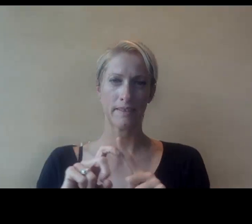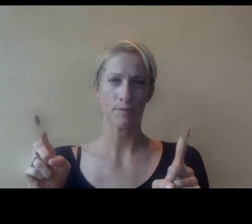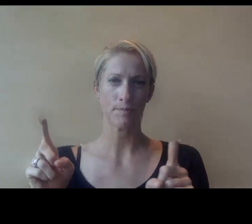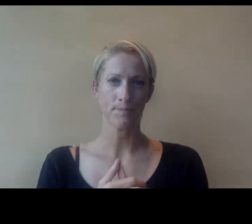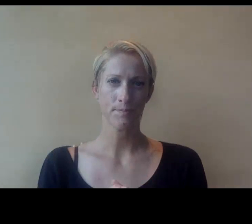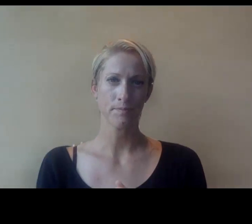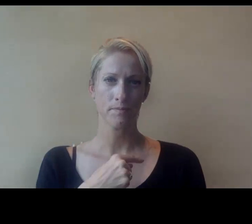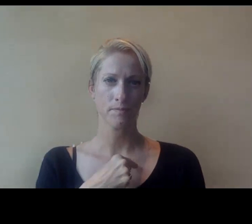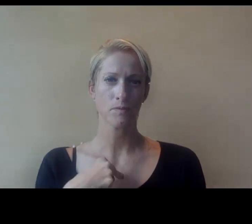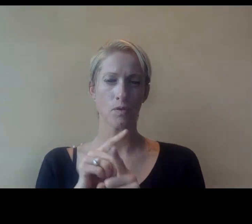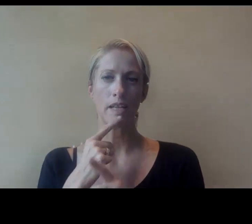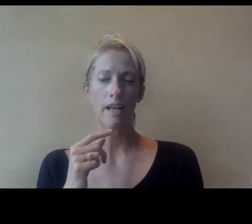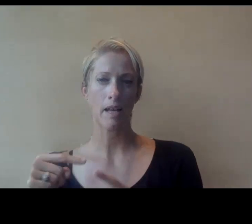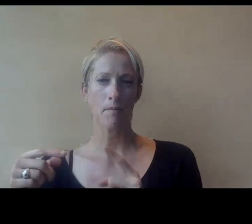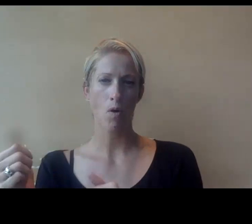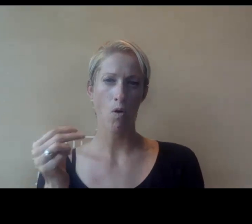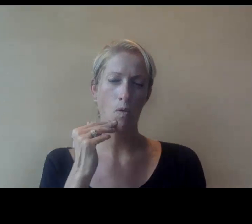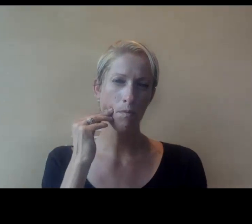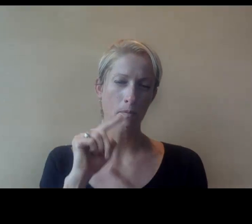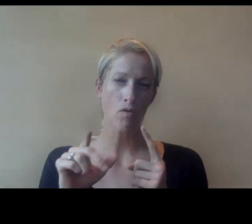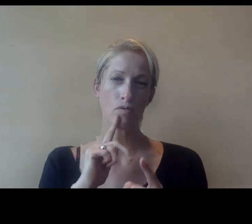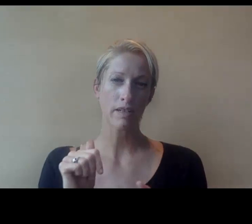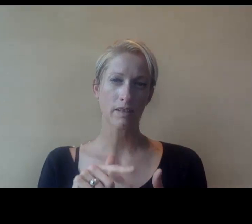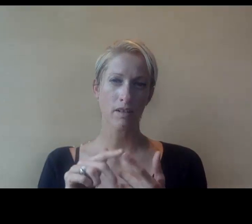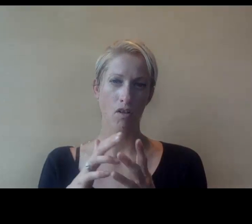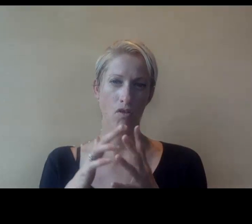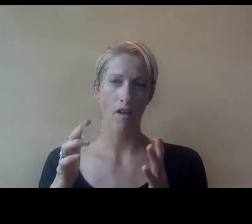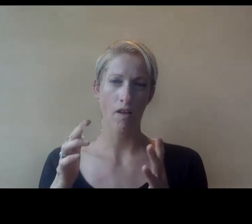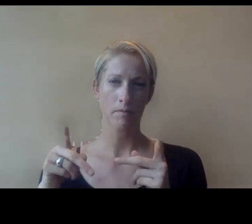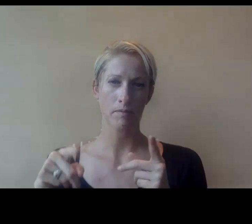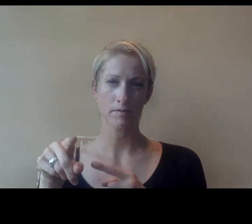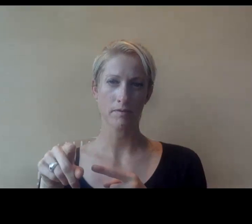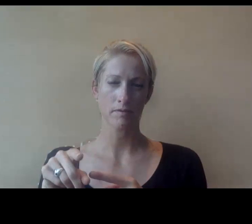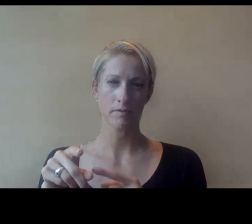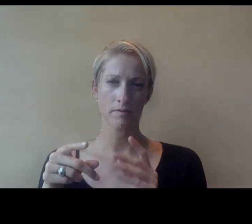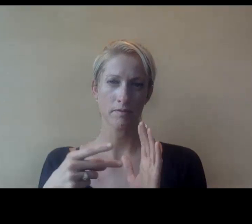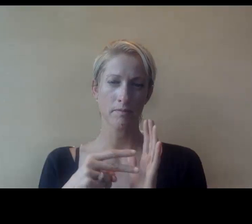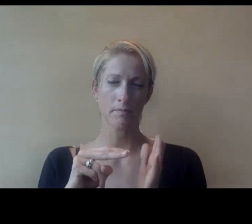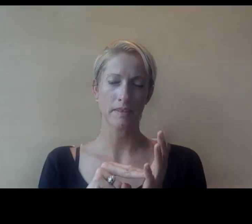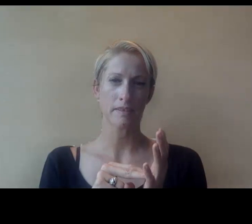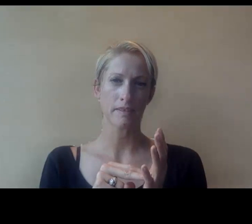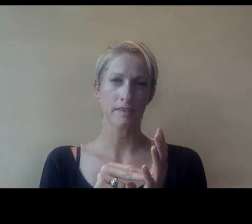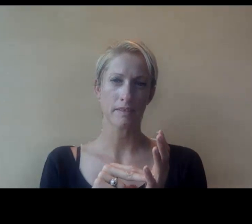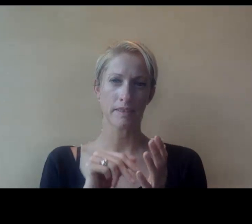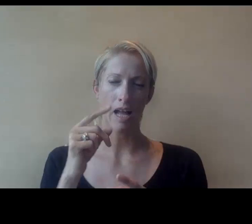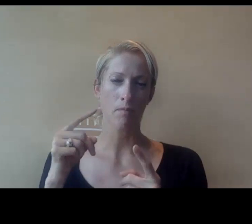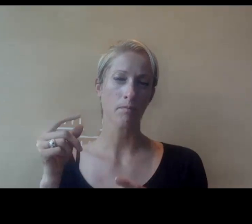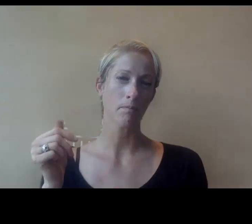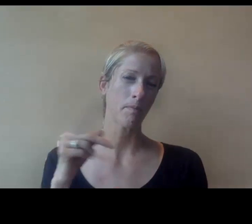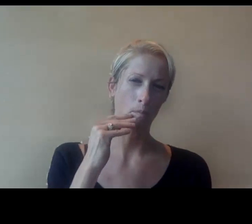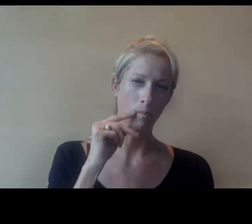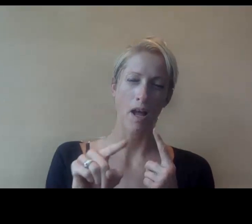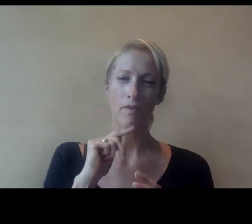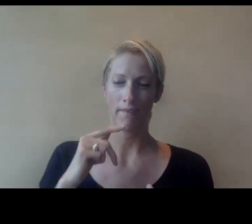We say coming home, but in reality, for a lot of our participants, it's really a lie. It's not coming home. You're just coming physically back